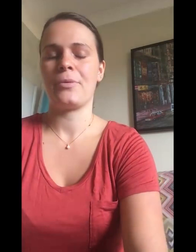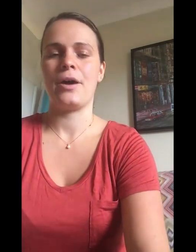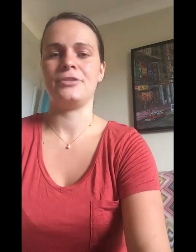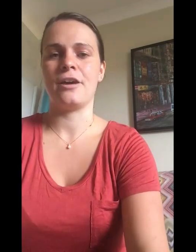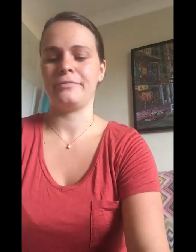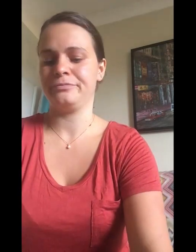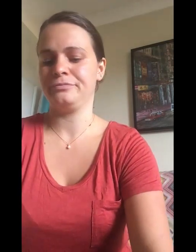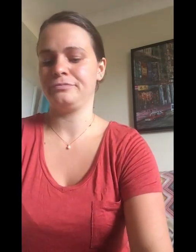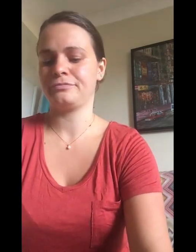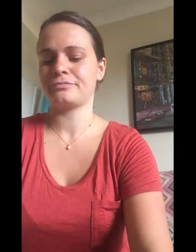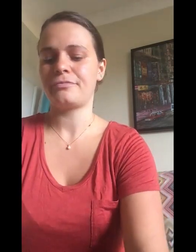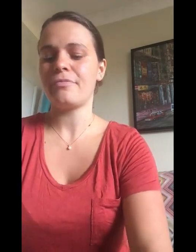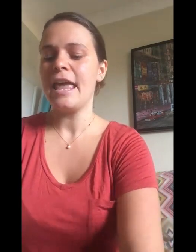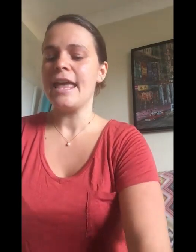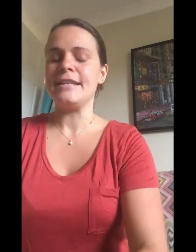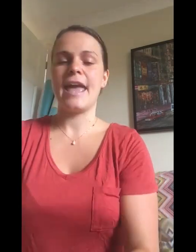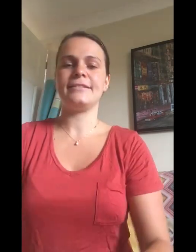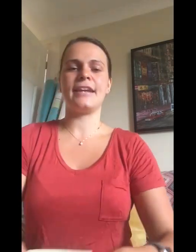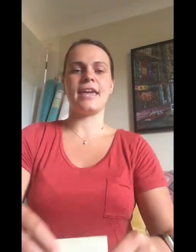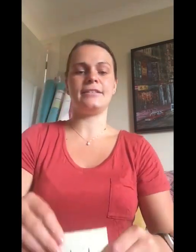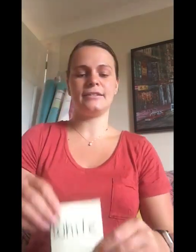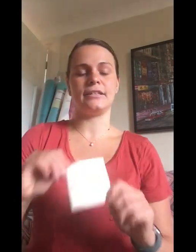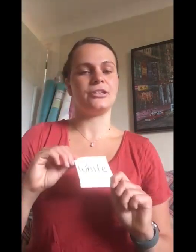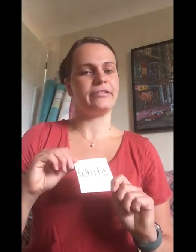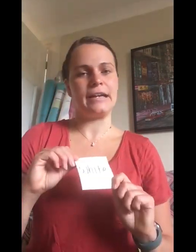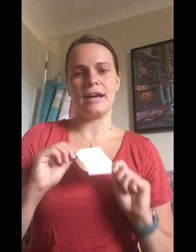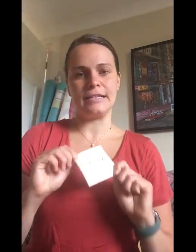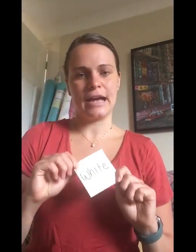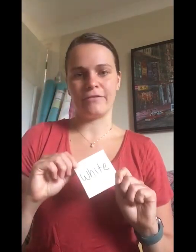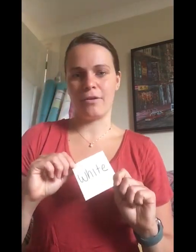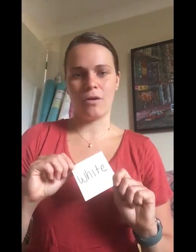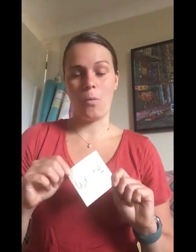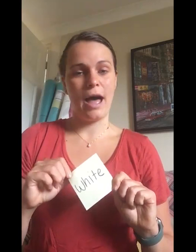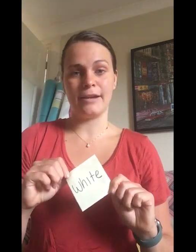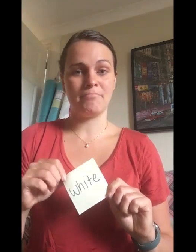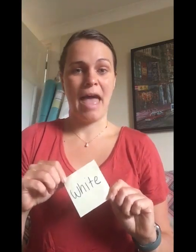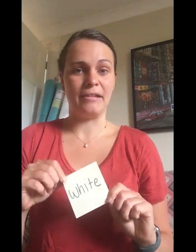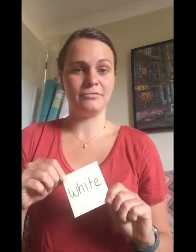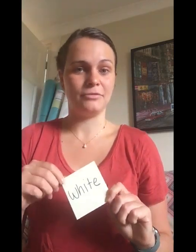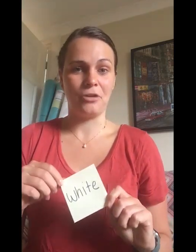Well done. Next is, sorry, I didn't have a white pen or